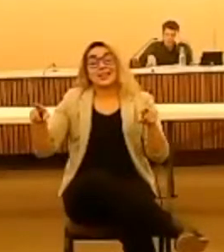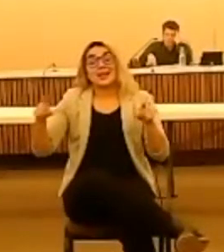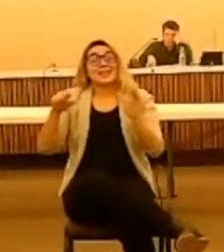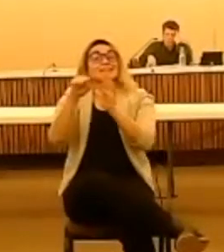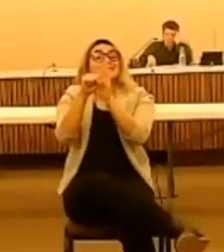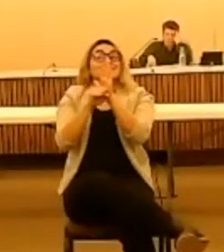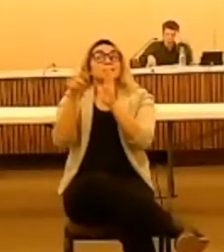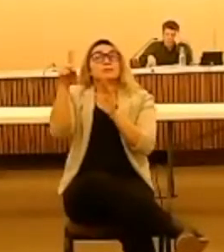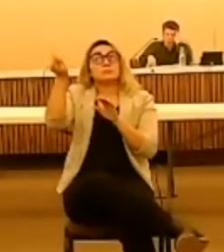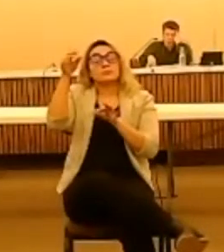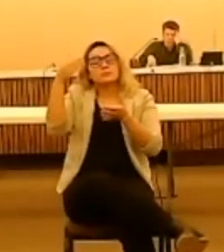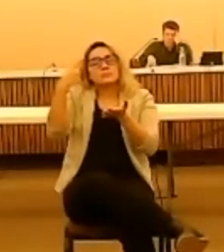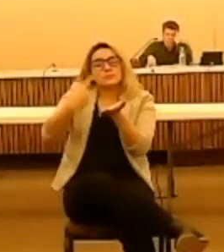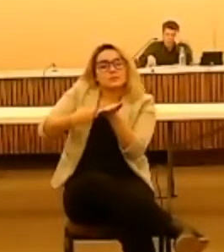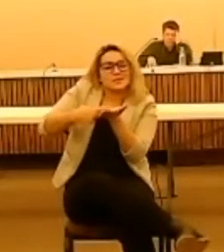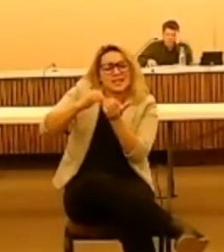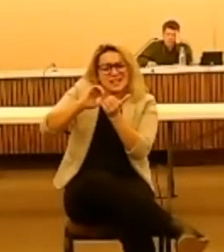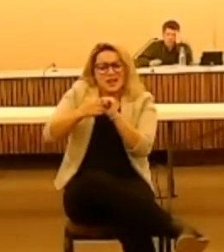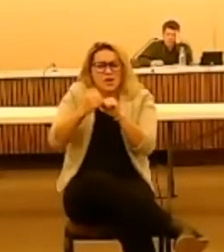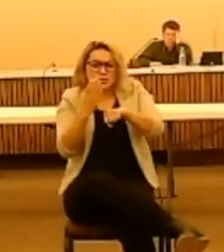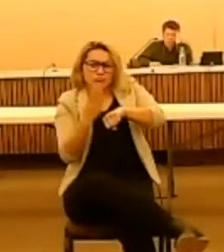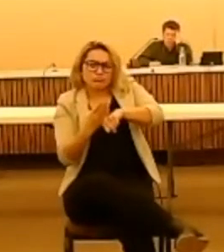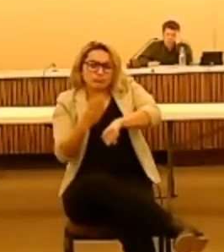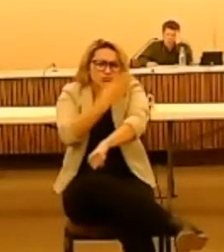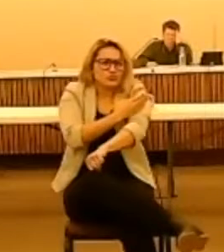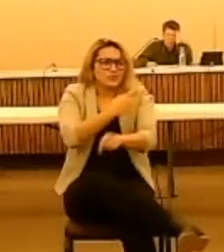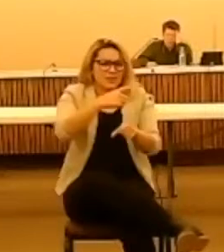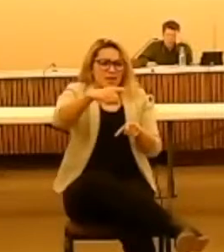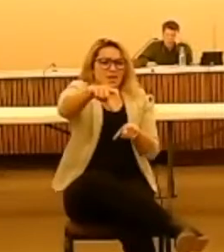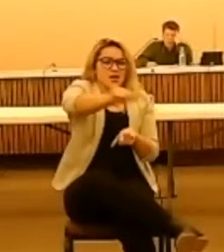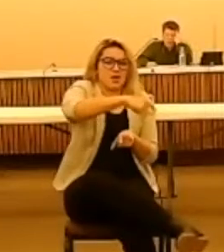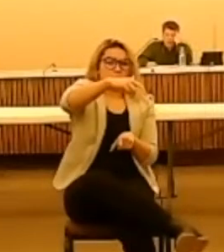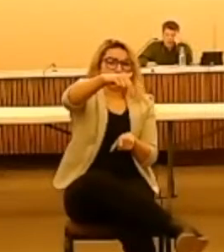to improve the crosswalk for that intersection. So that is on the